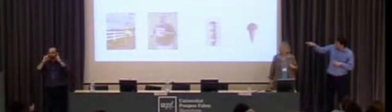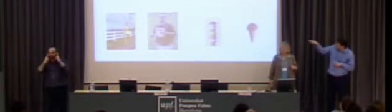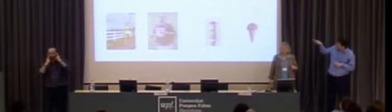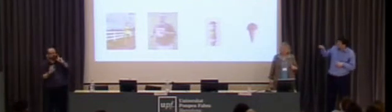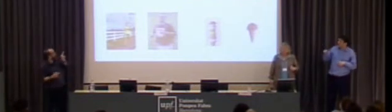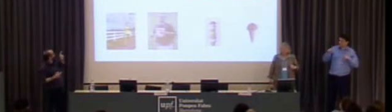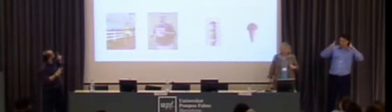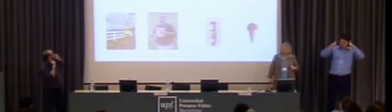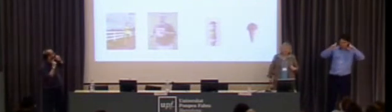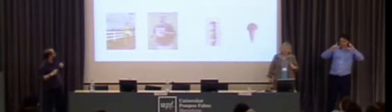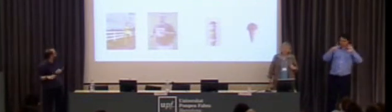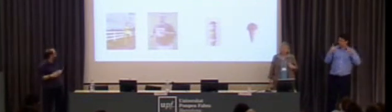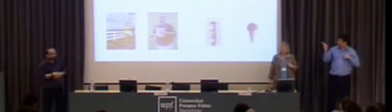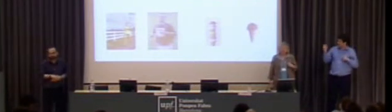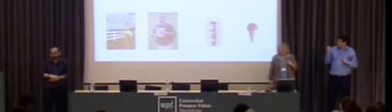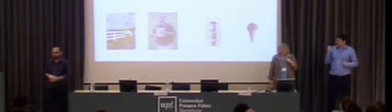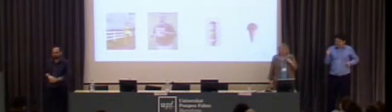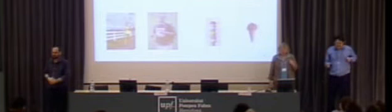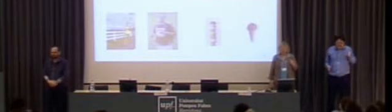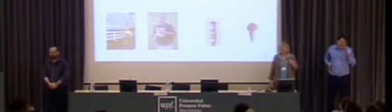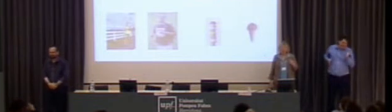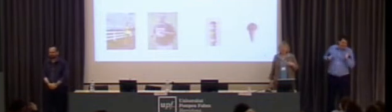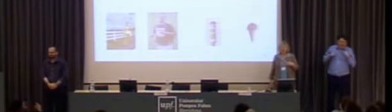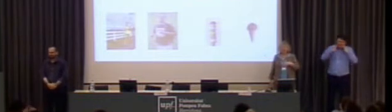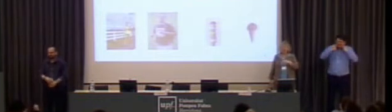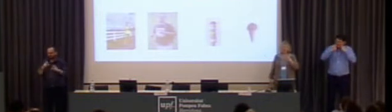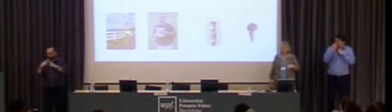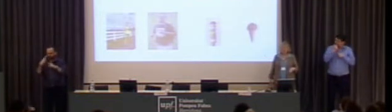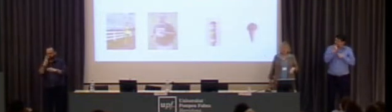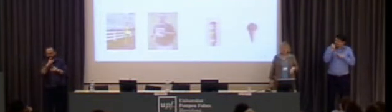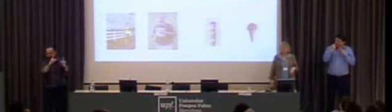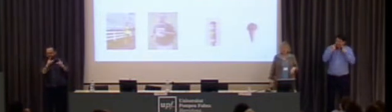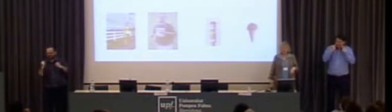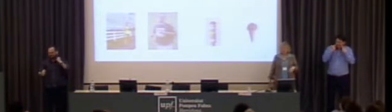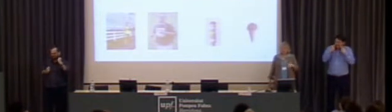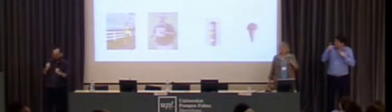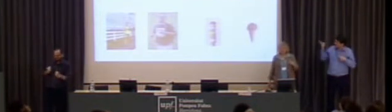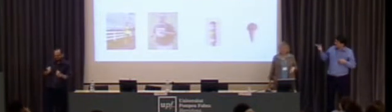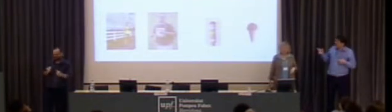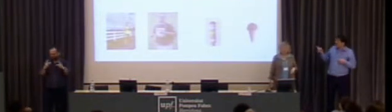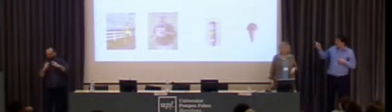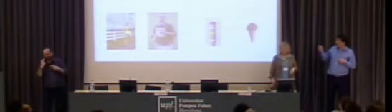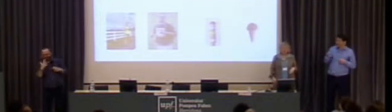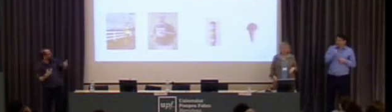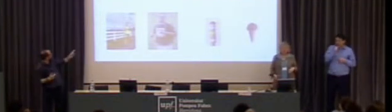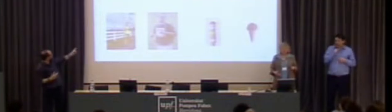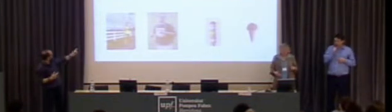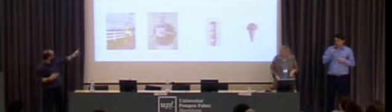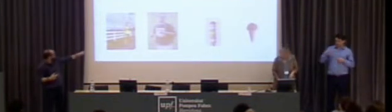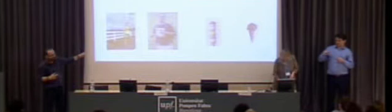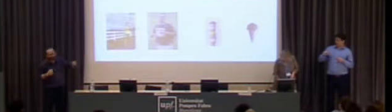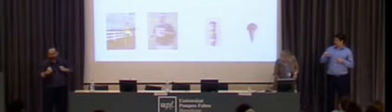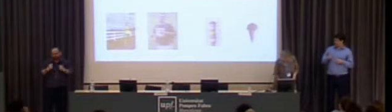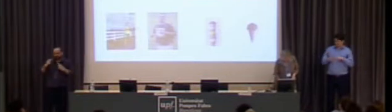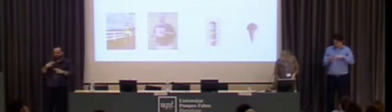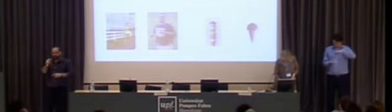people who are really working hard at running, and then you see a little ice cream and a great big ice cream. Okay,